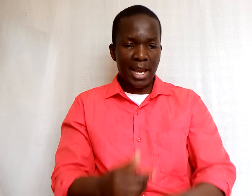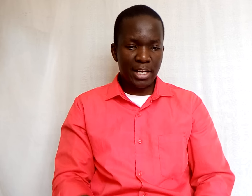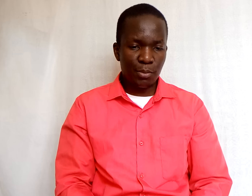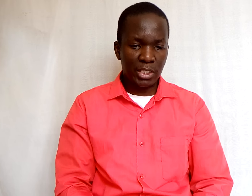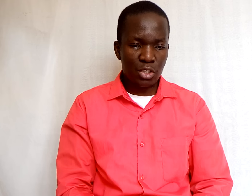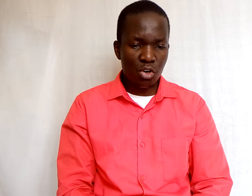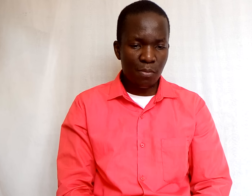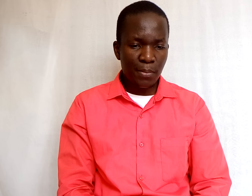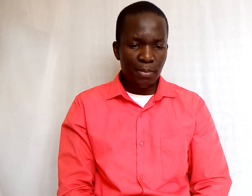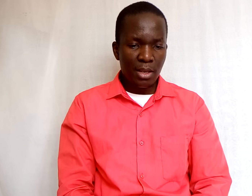Irish potato.